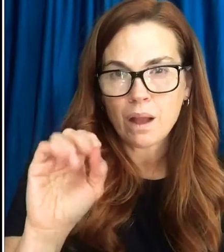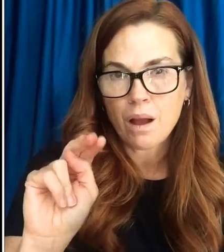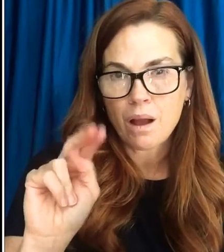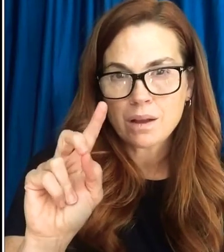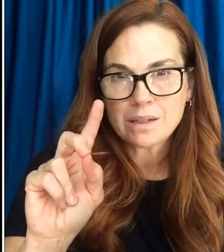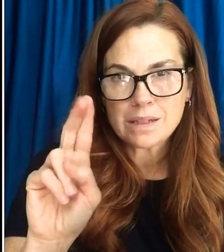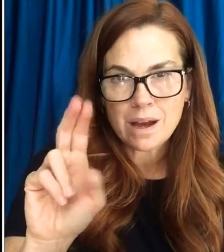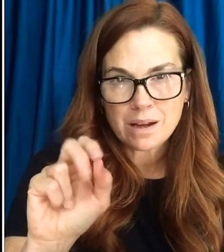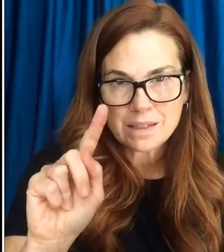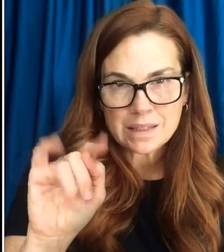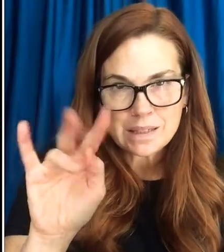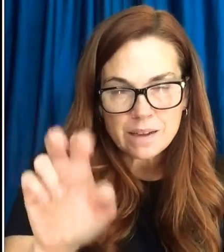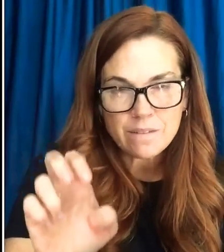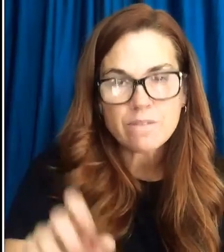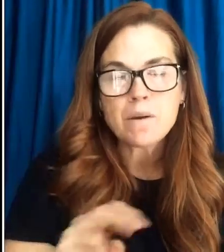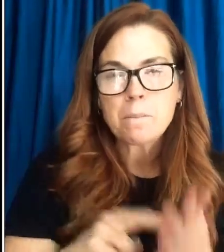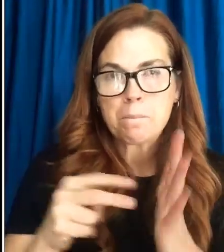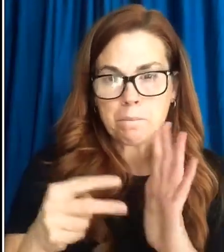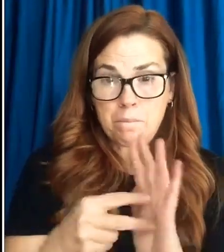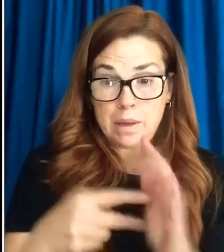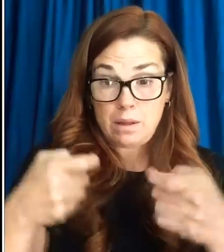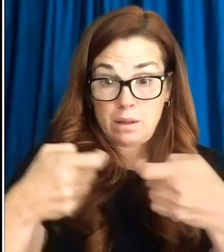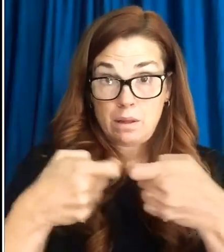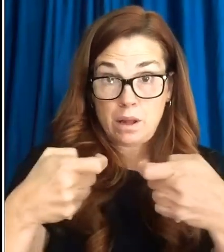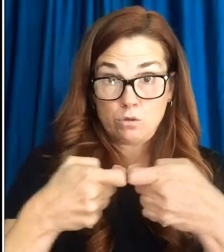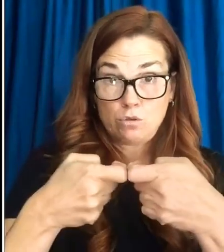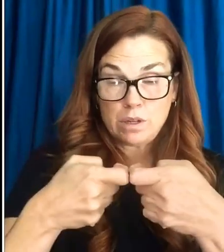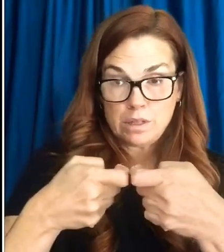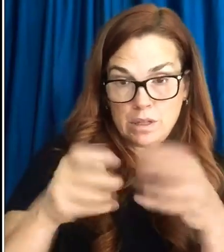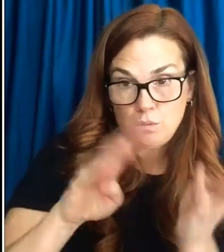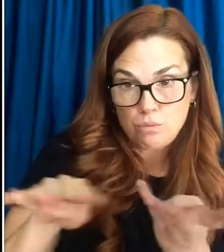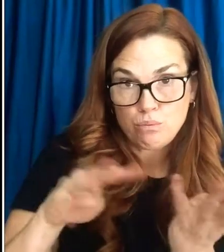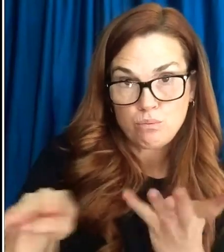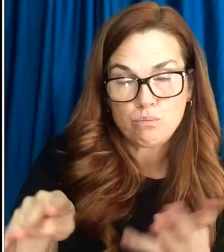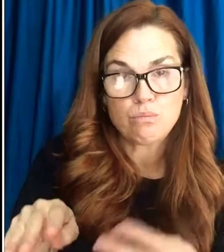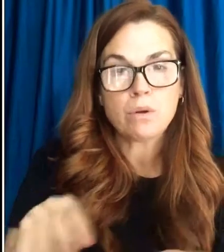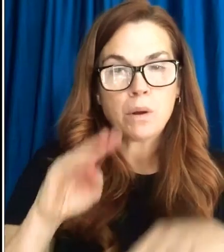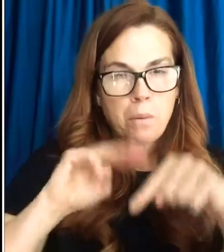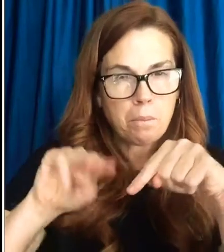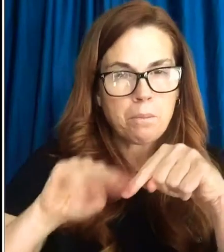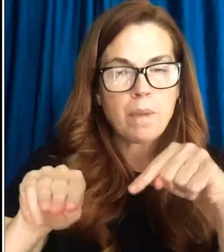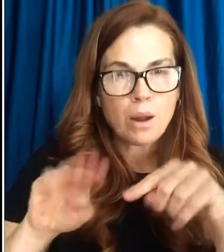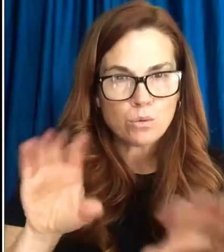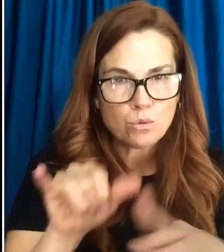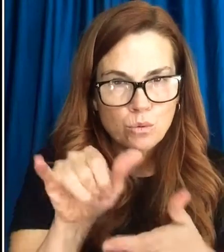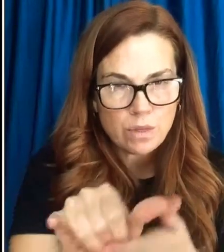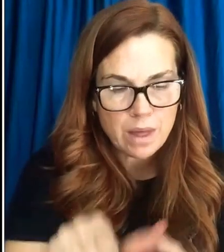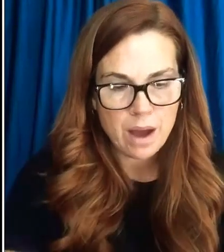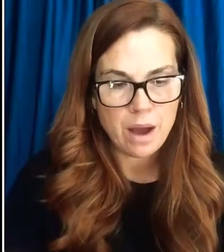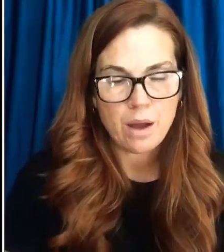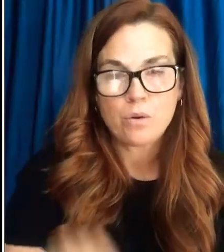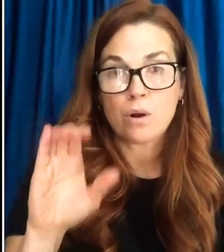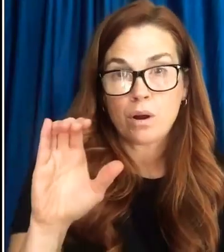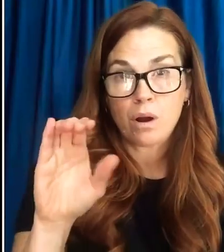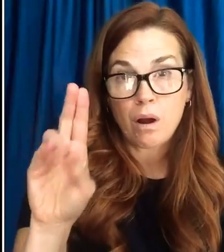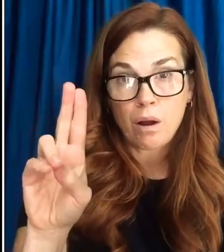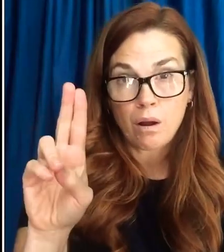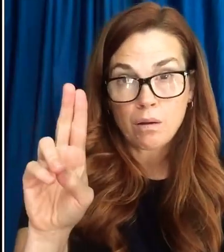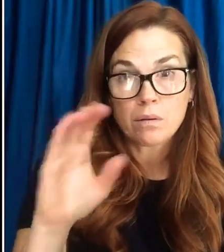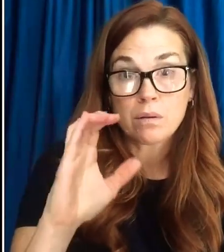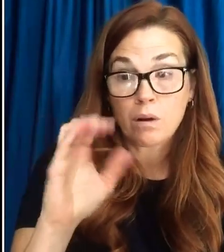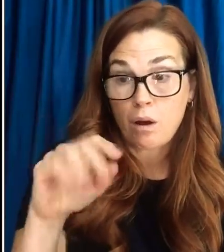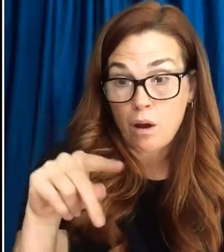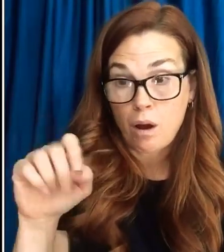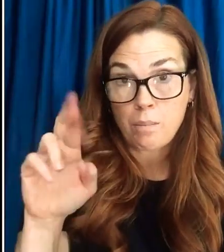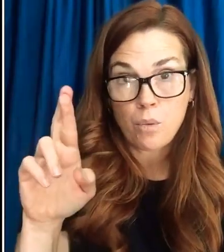Next is conductivity. Metals are very conductive. This means that they let electricity pass through them easily. Copper